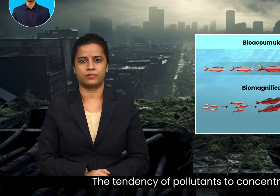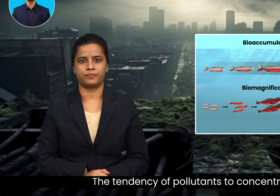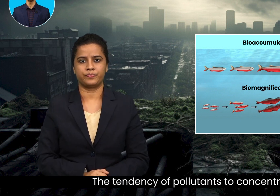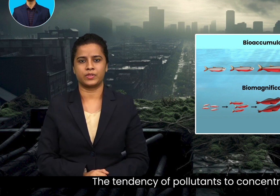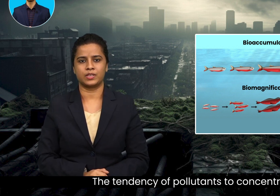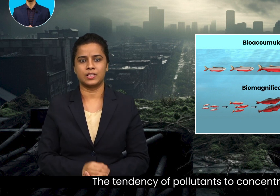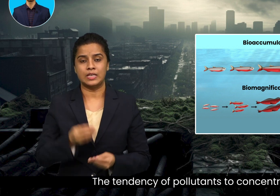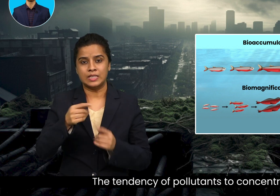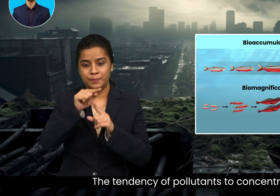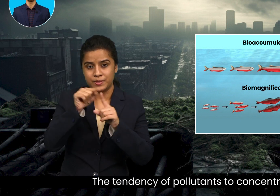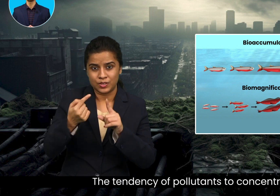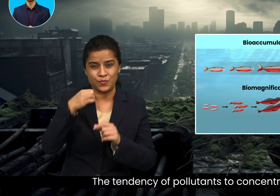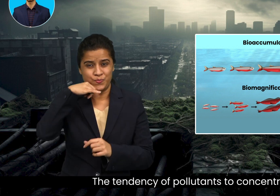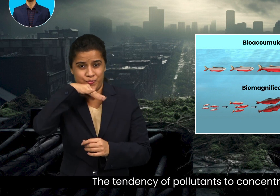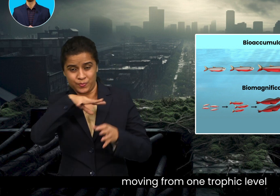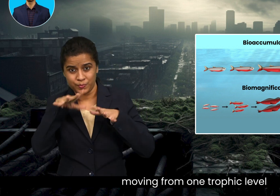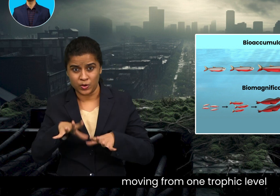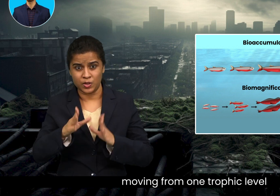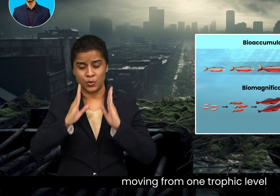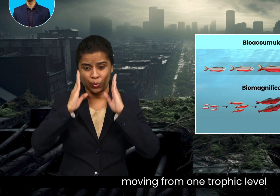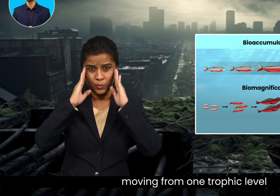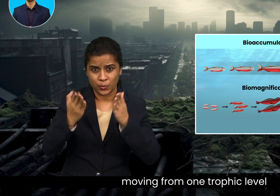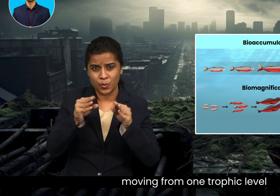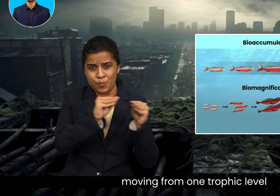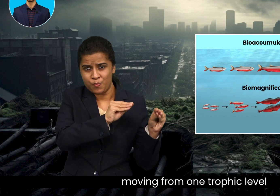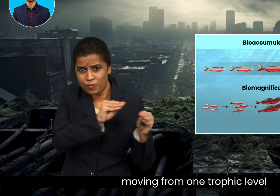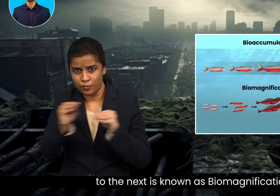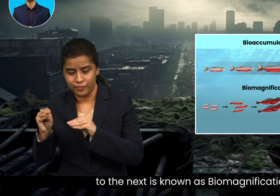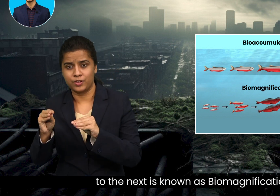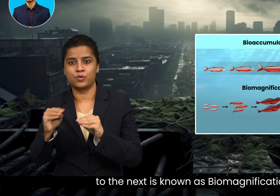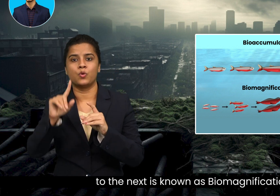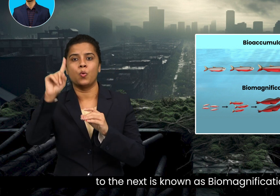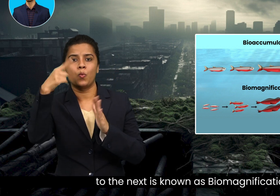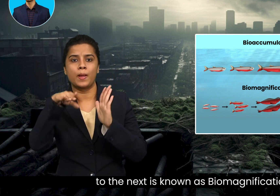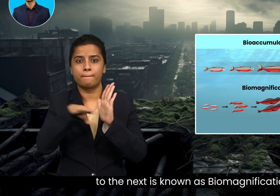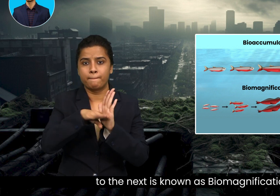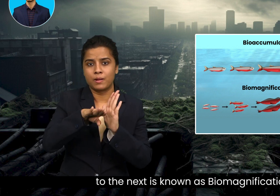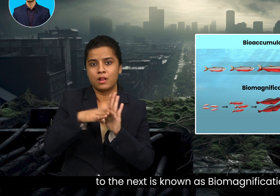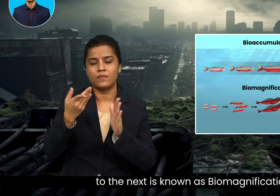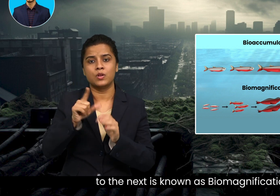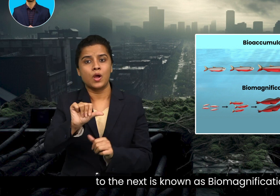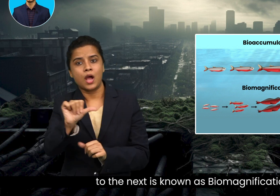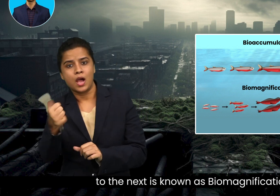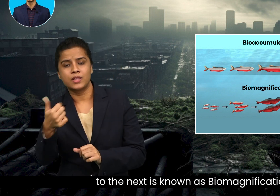The tendency of pollutants to concentrate moving from one trophic level to the next is known as